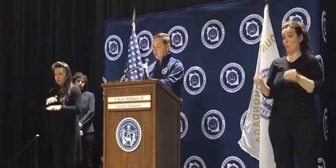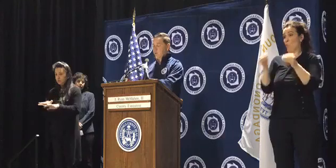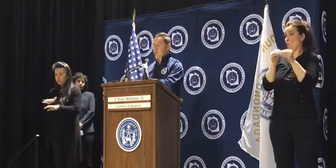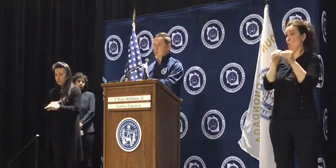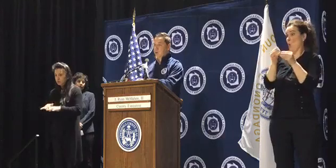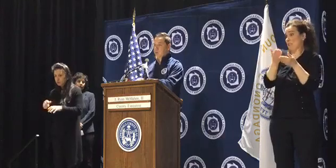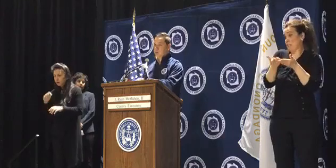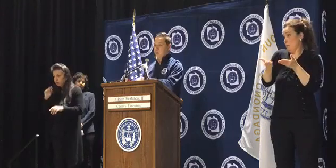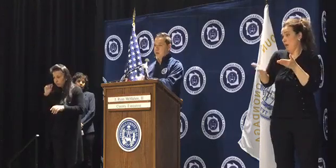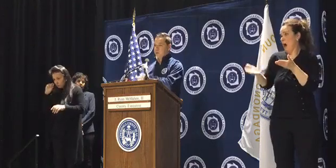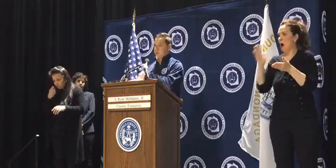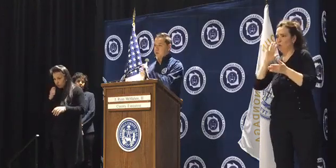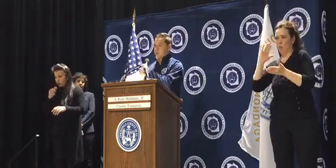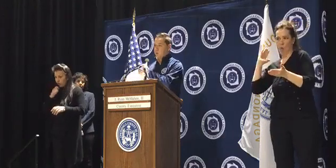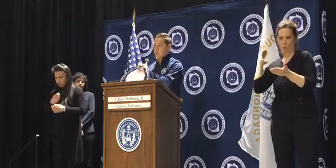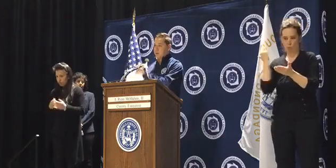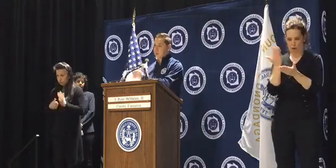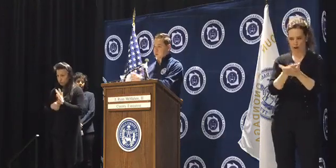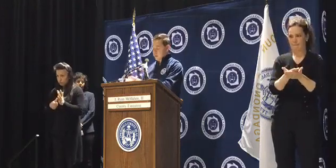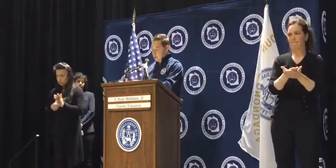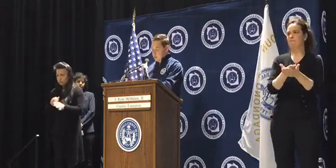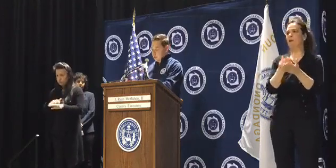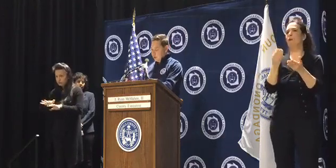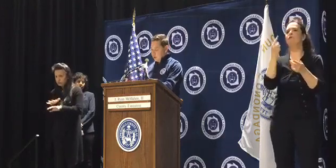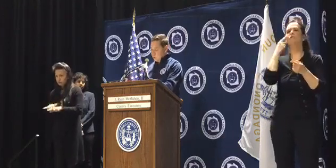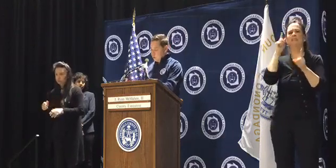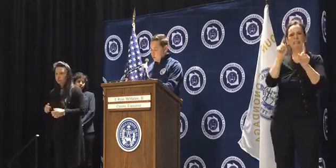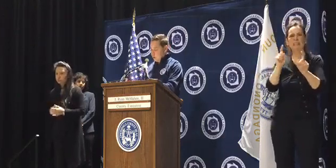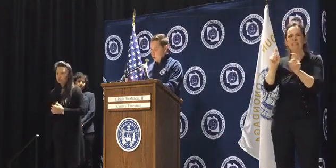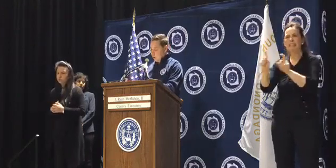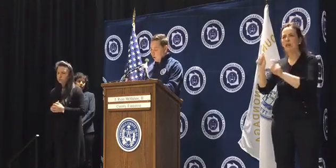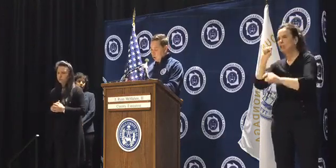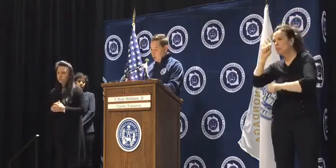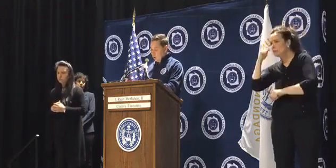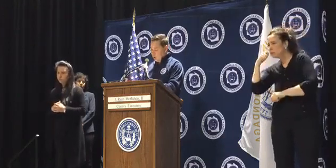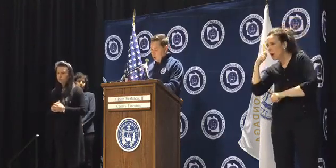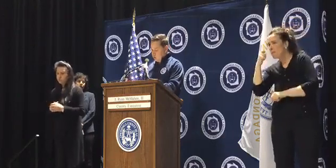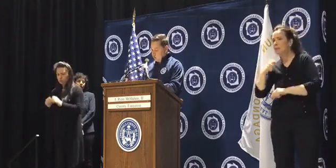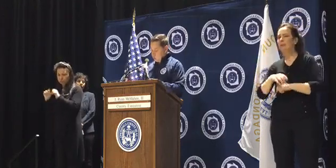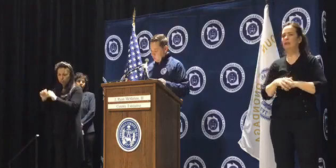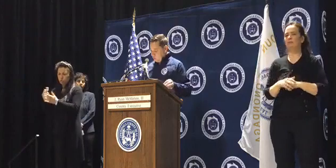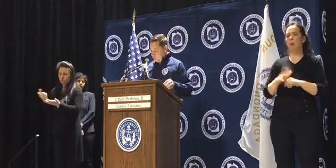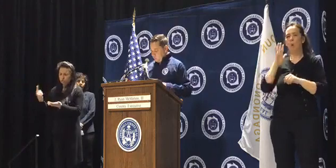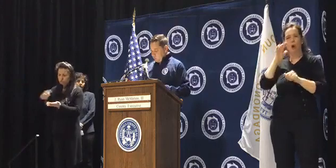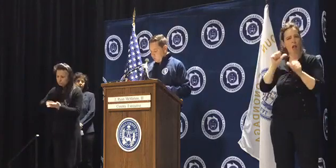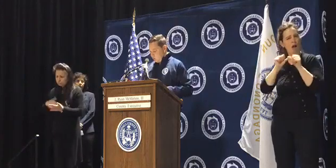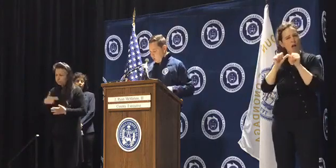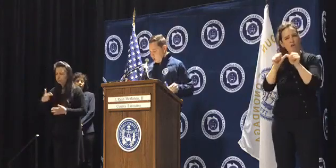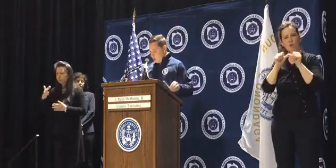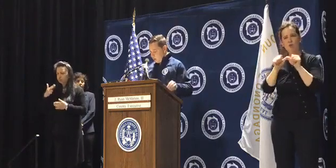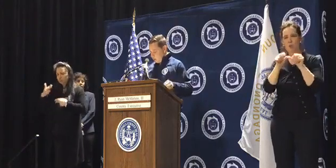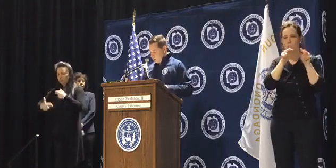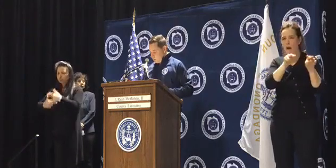pace to secure more supplies to make sure that we're testing into next week as well.